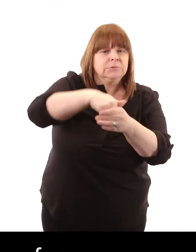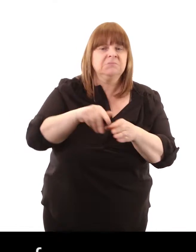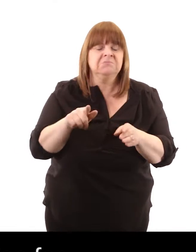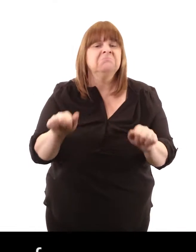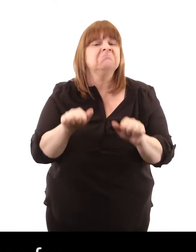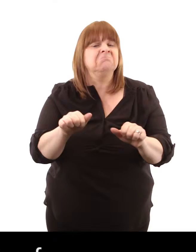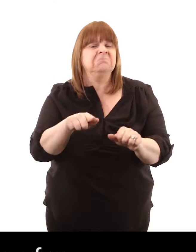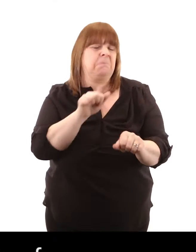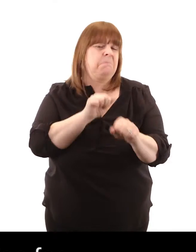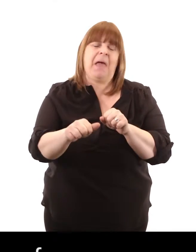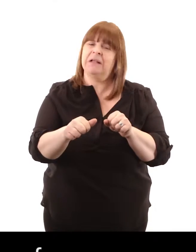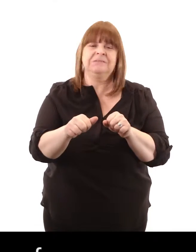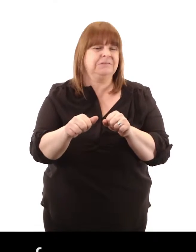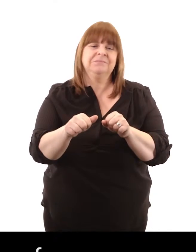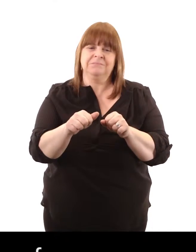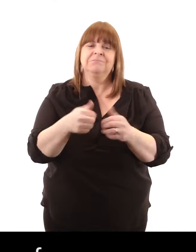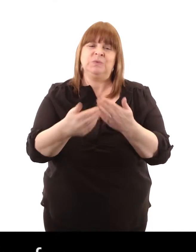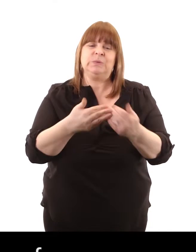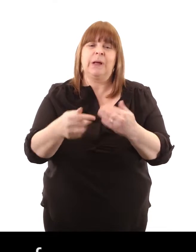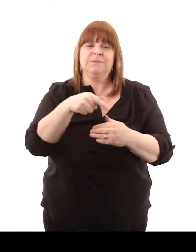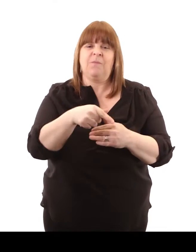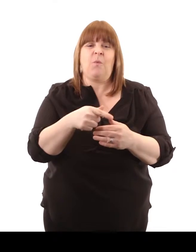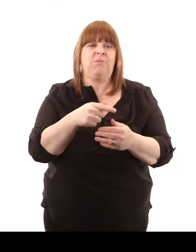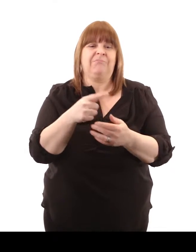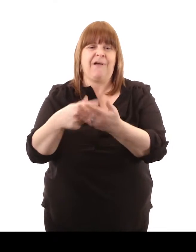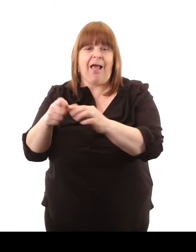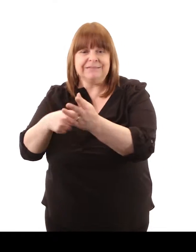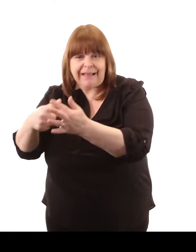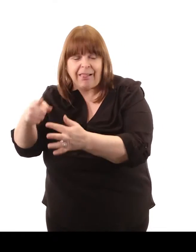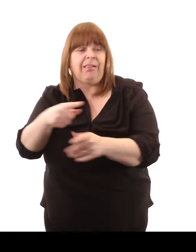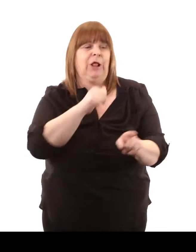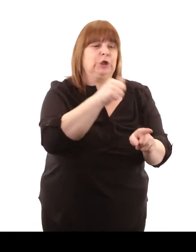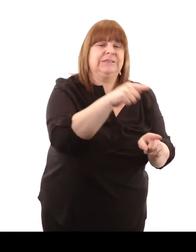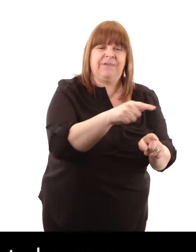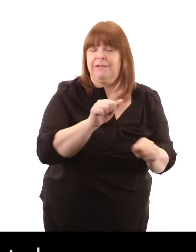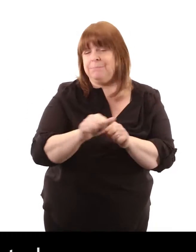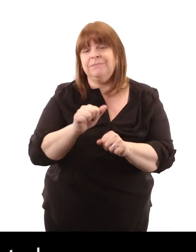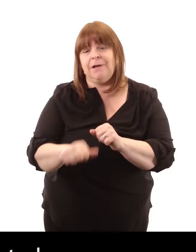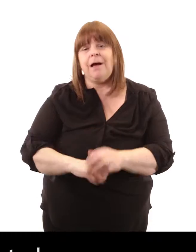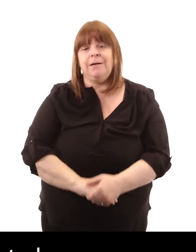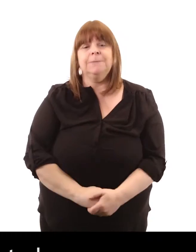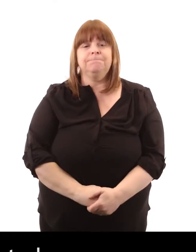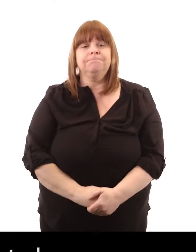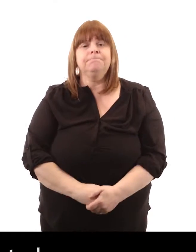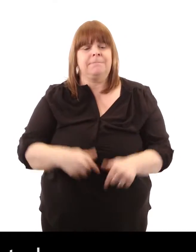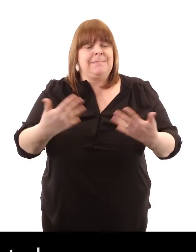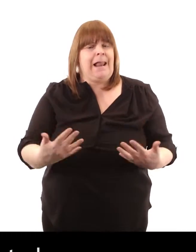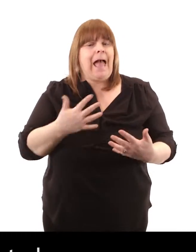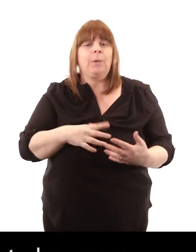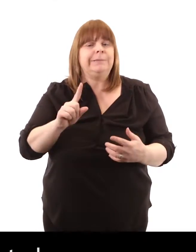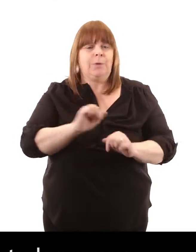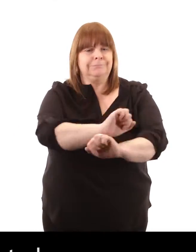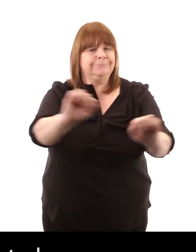best solution for healthcare in the future for the population of Calderdale and Huddersfield. What we need at this stage is to hear